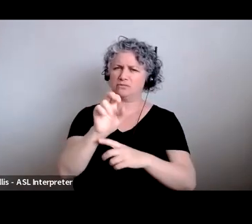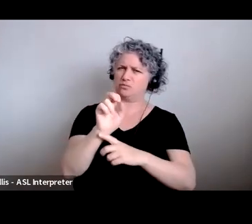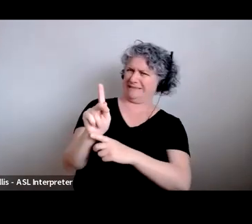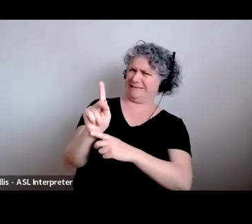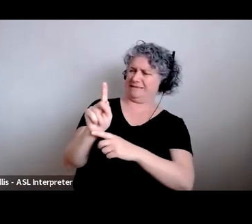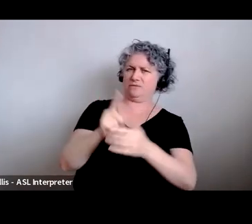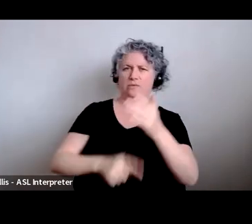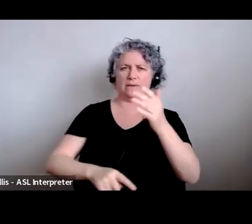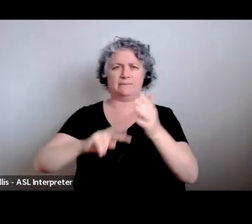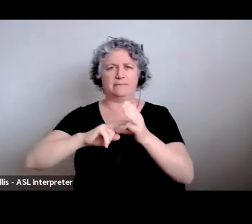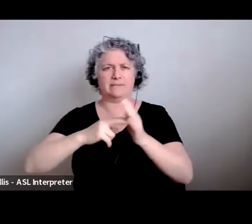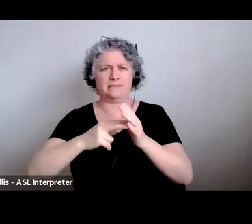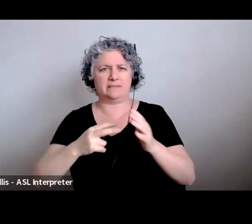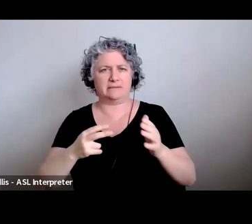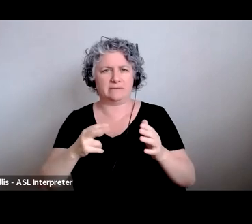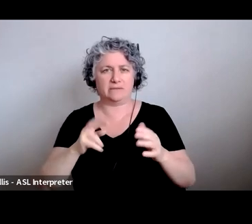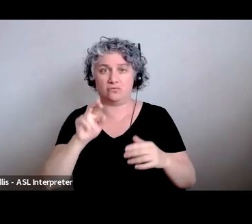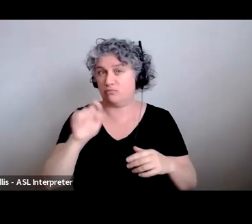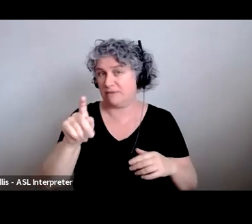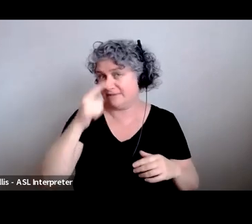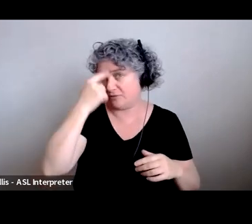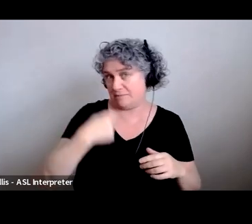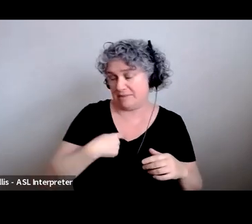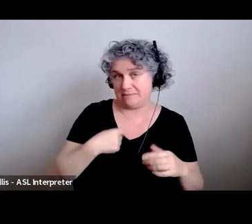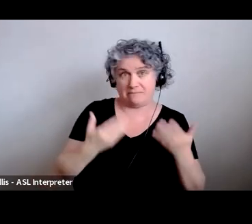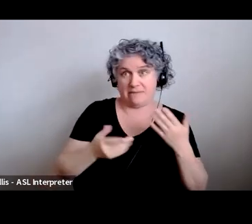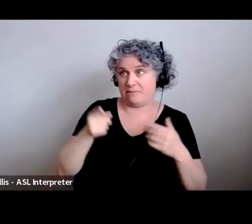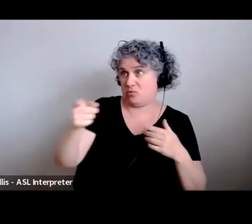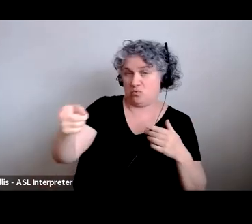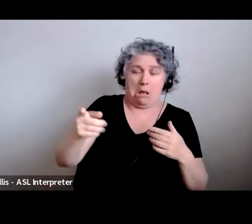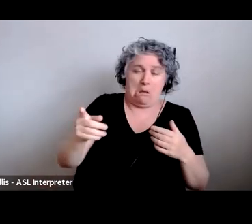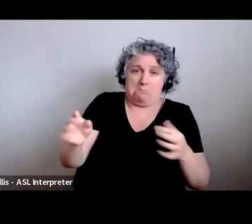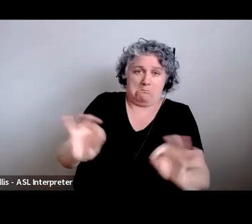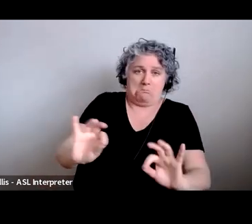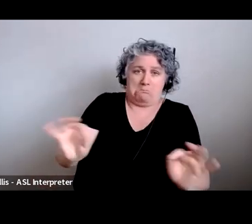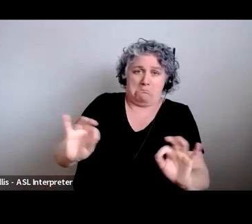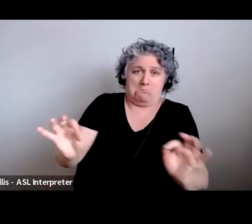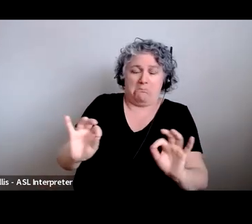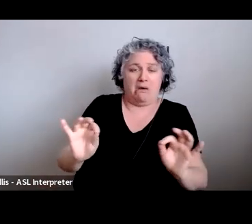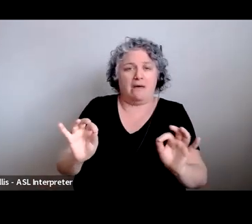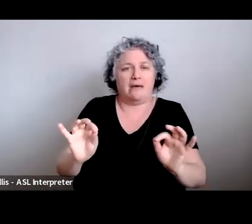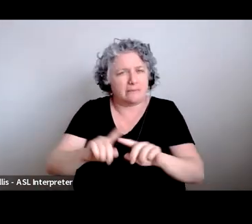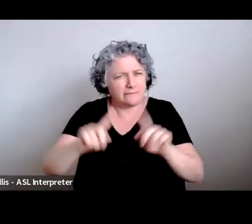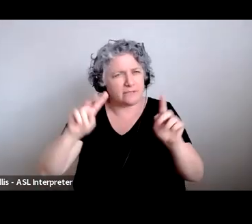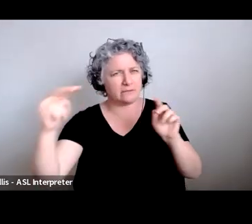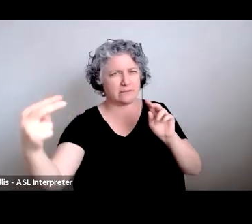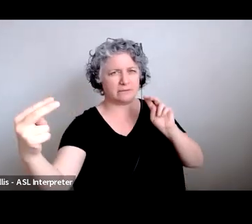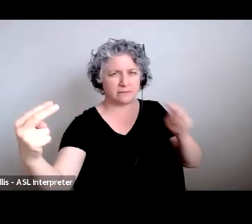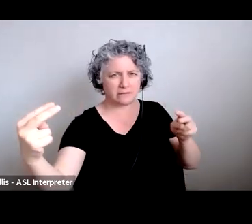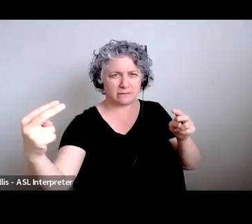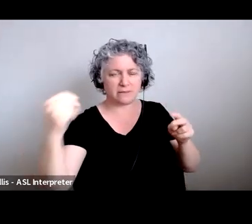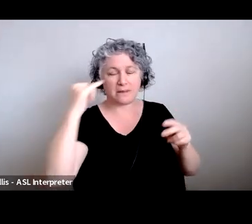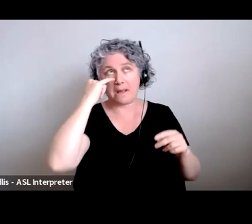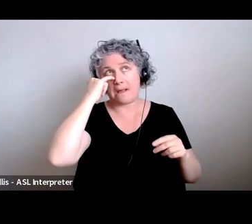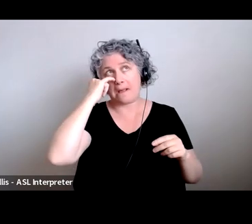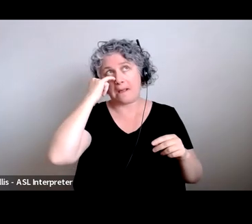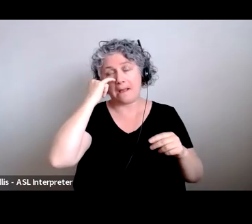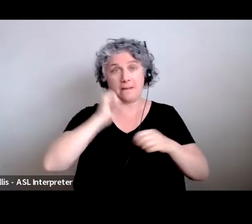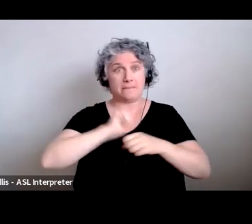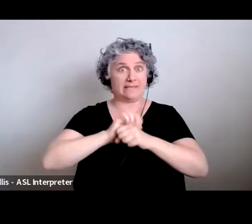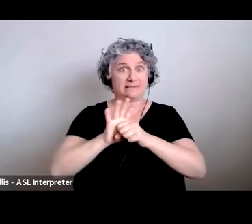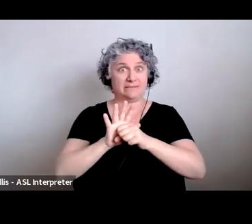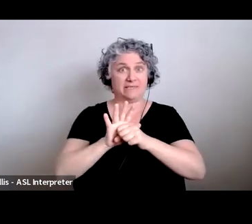what is a risk? A risk for me might not be a risk for someone else. And I think that one of the things that's really been clear out of this